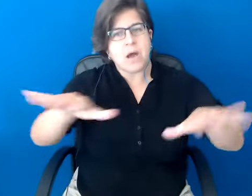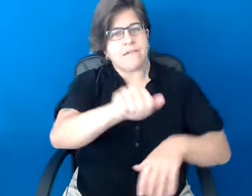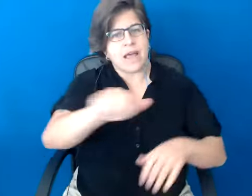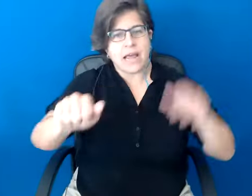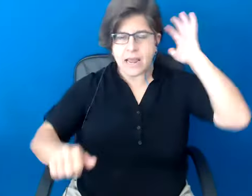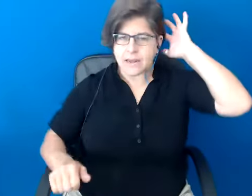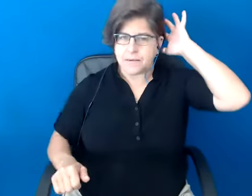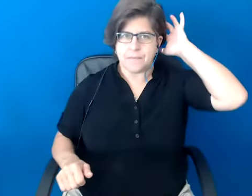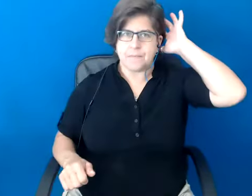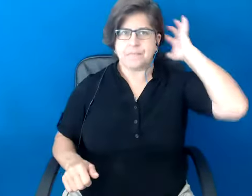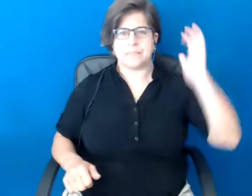Alcoholics Anonymous.